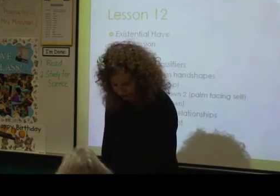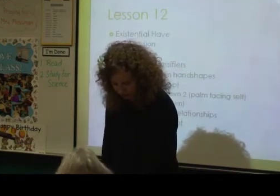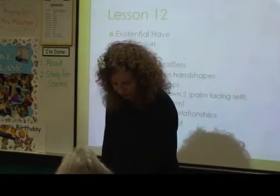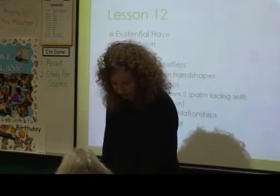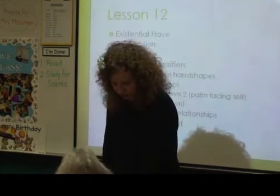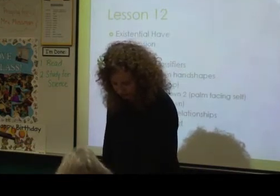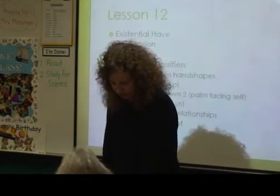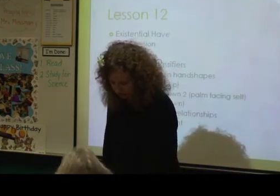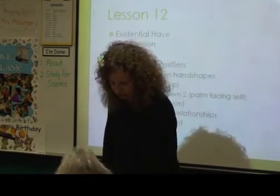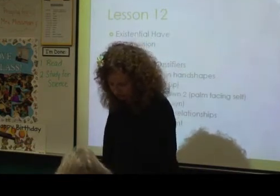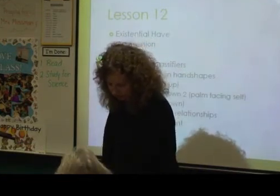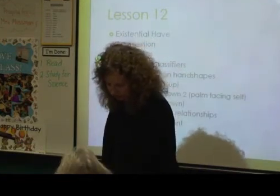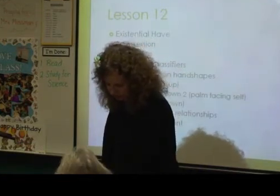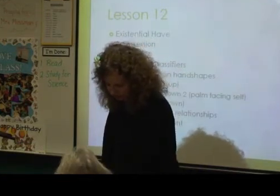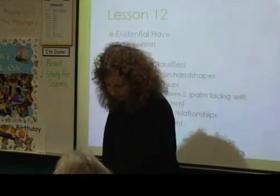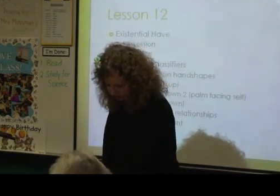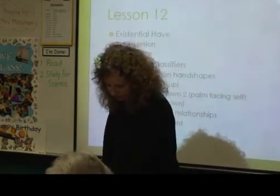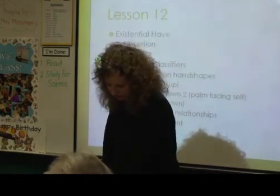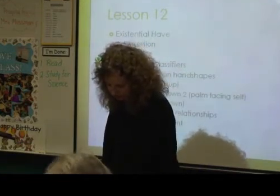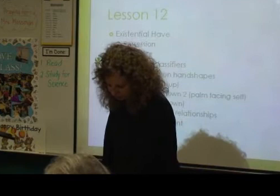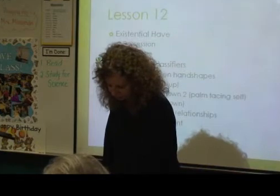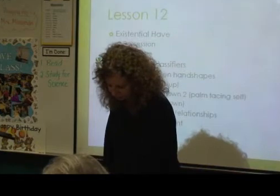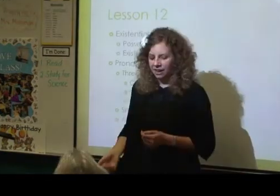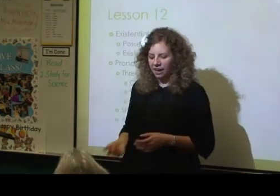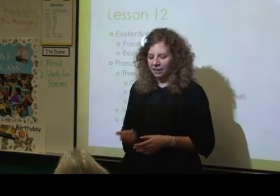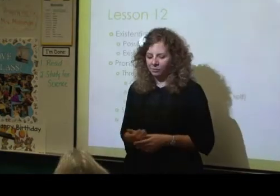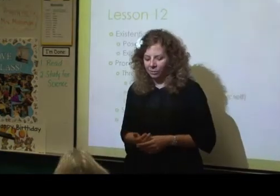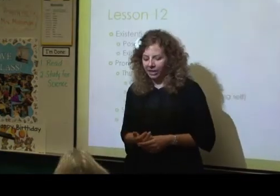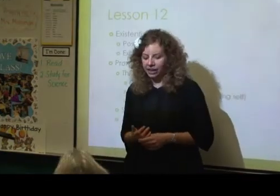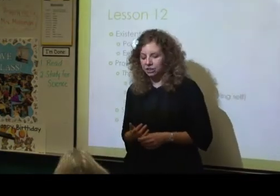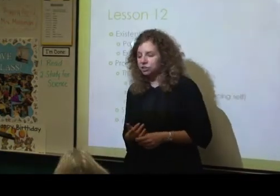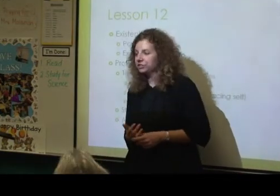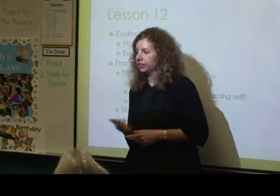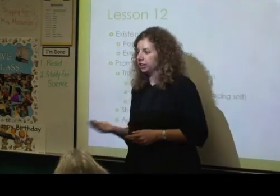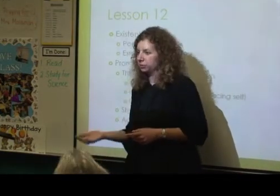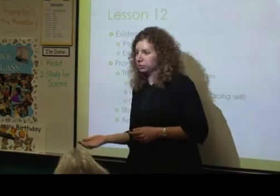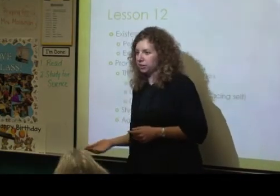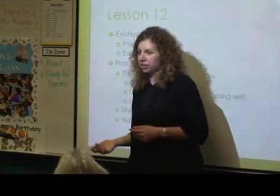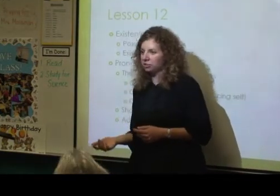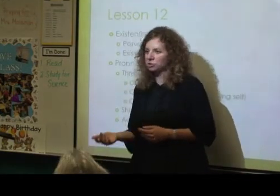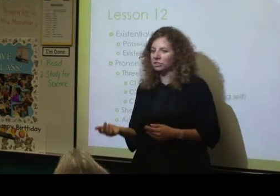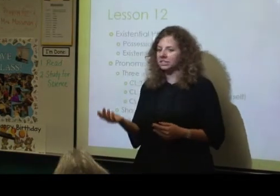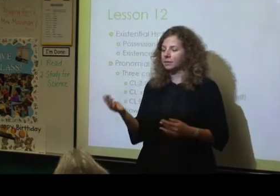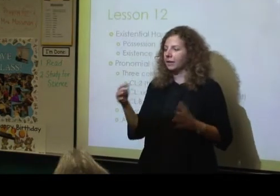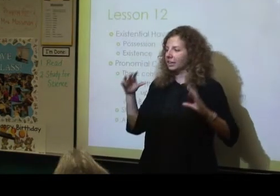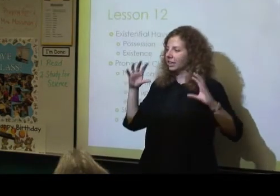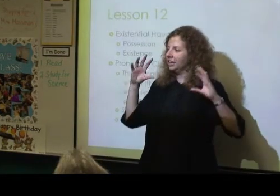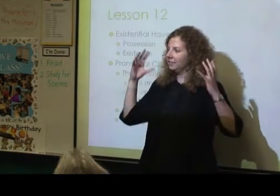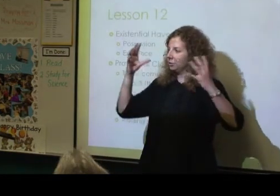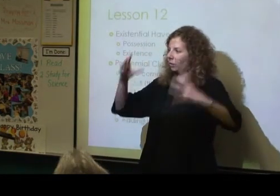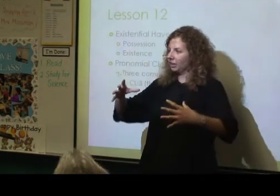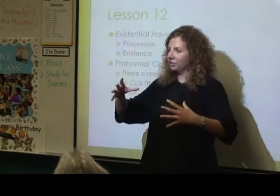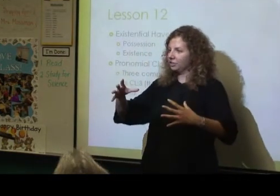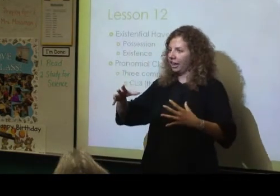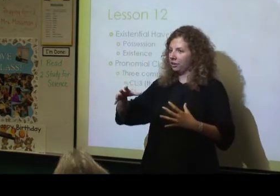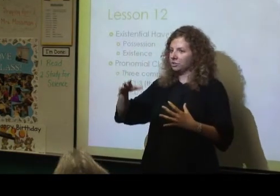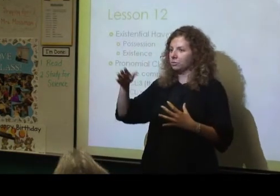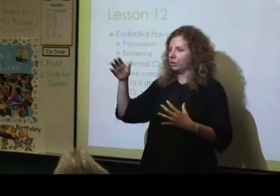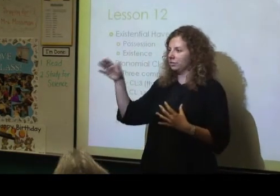I enter letter there. When I entered, the letter was right there. So let's think about like if you're walking into your house and where the